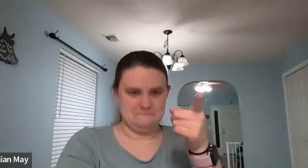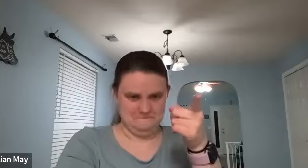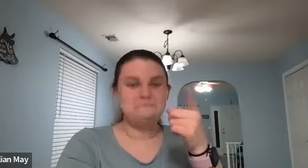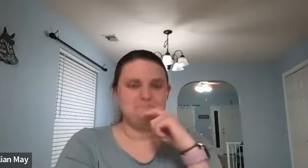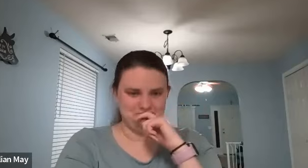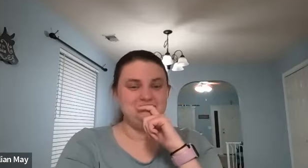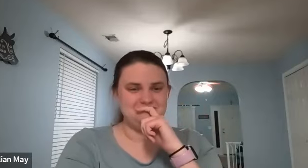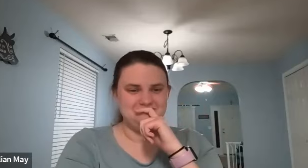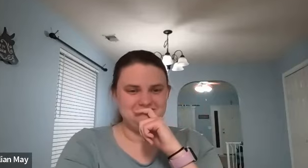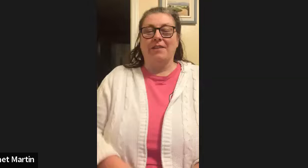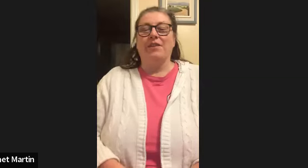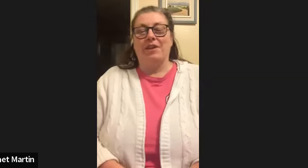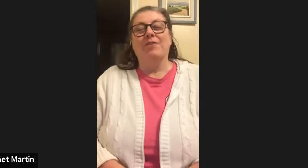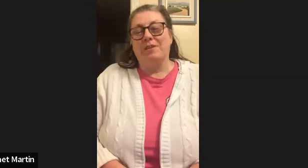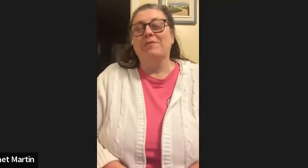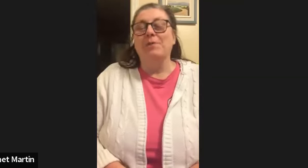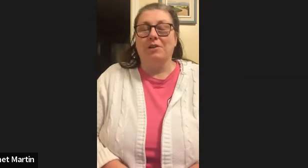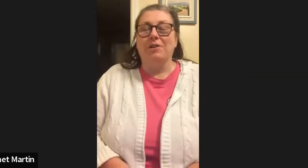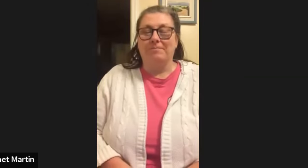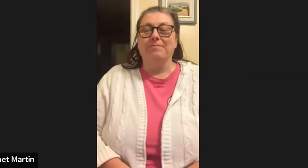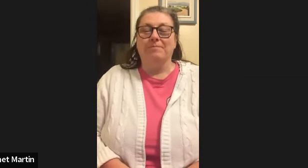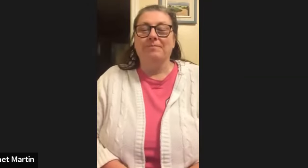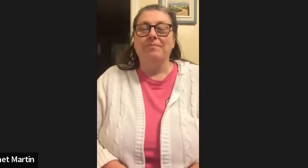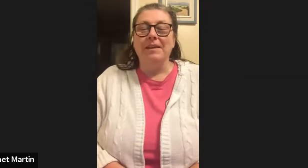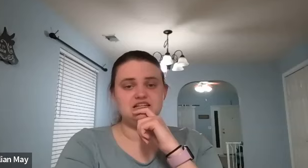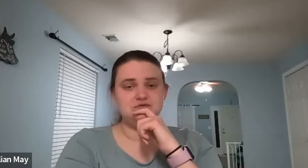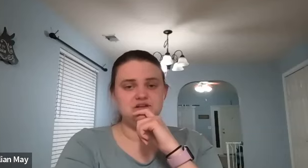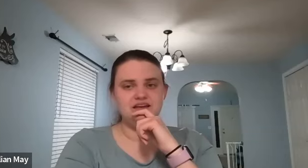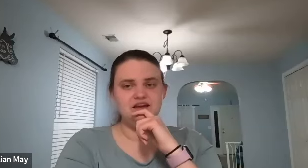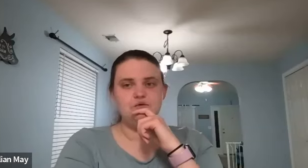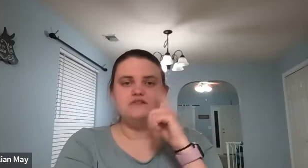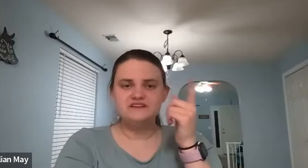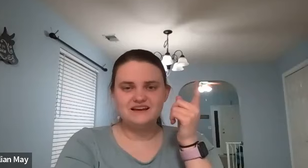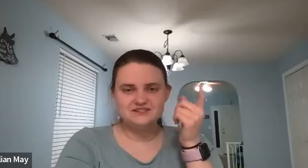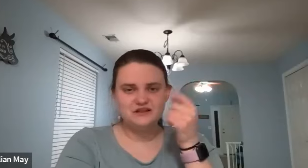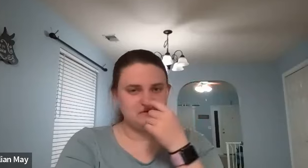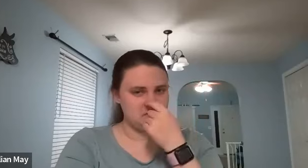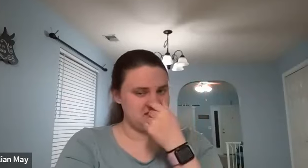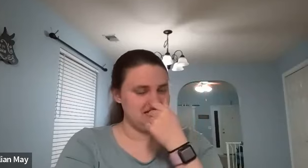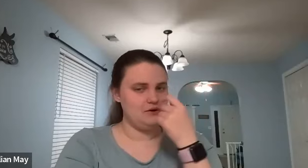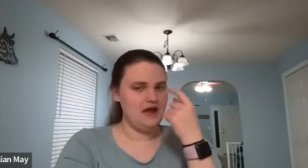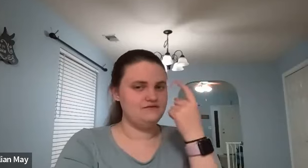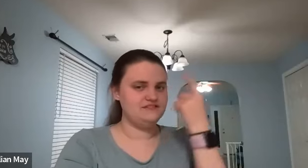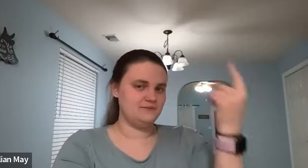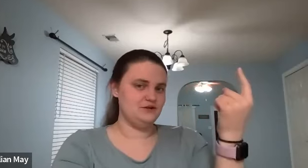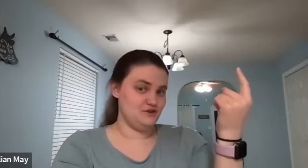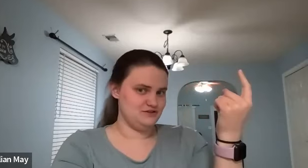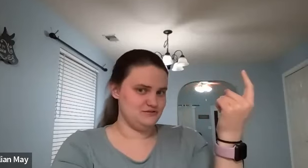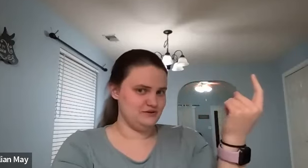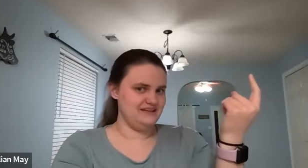and you could just hit on the video. It's really good. It is. And he's really, one of the things I also like with him is that he'll have someone who's also learning